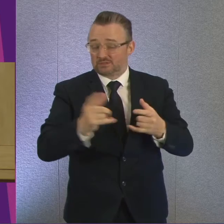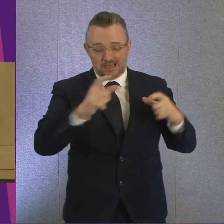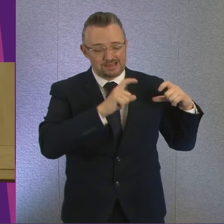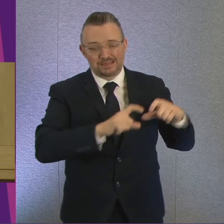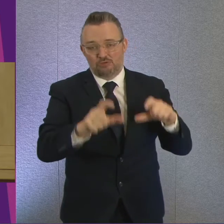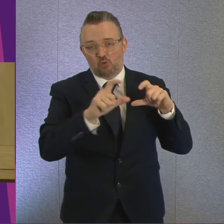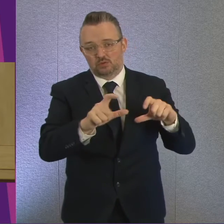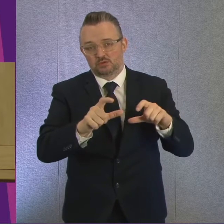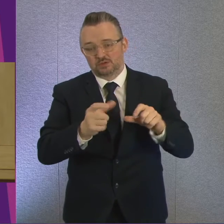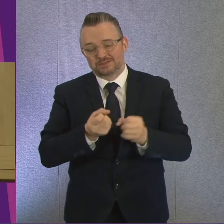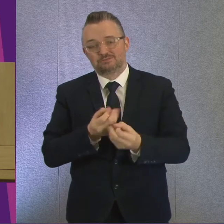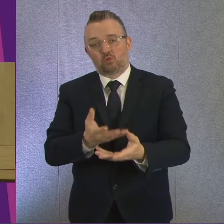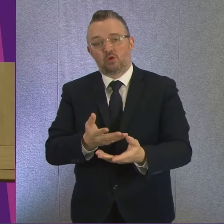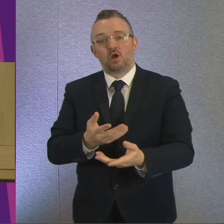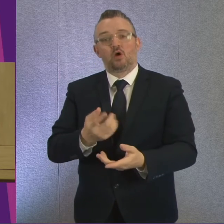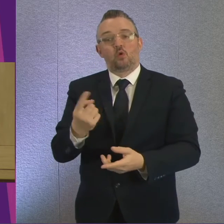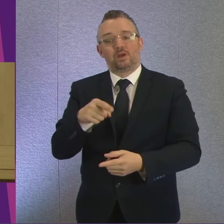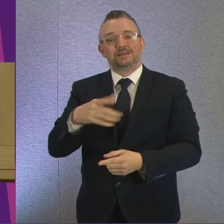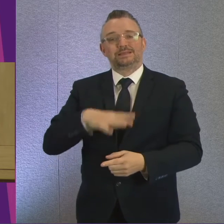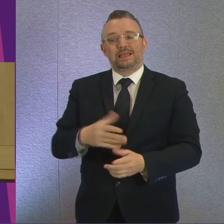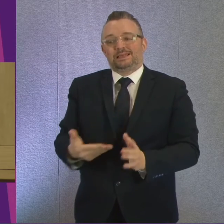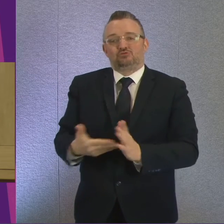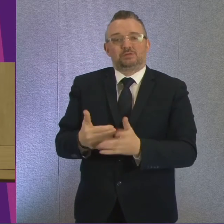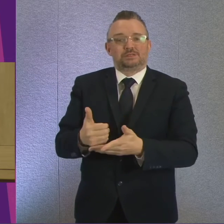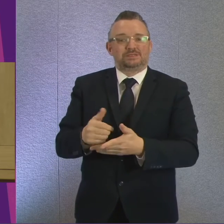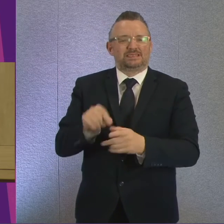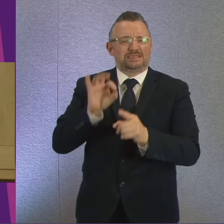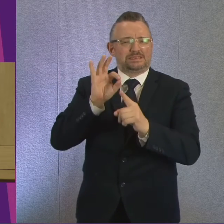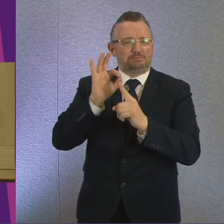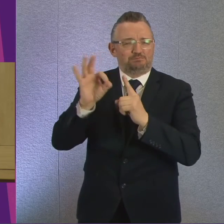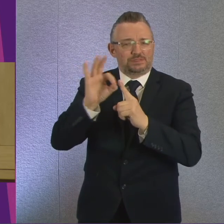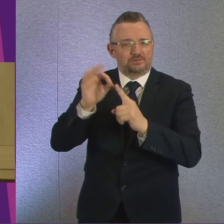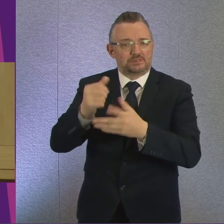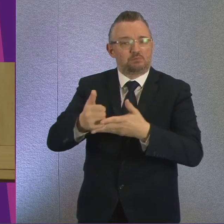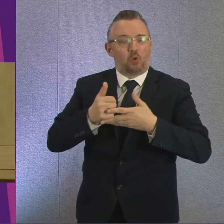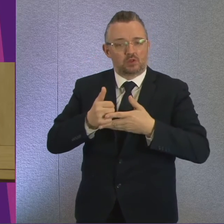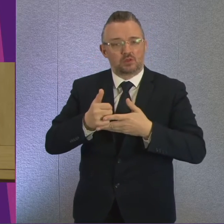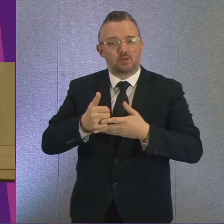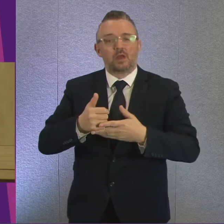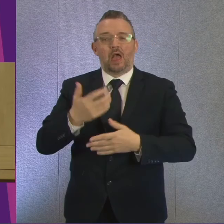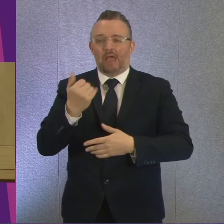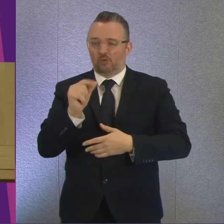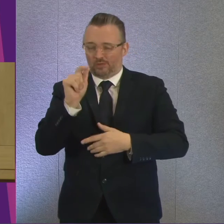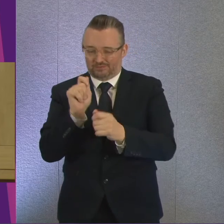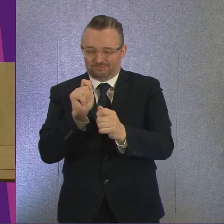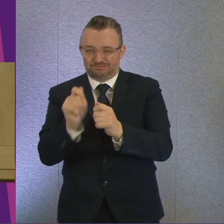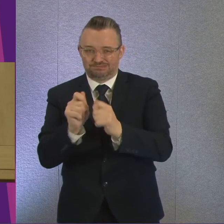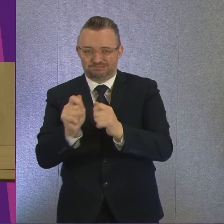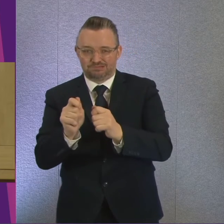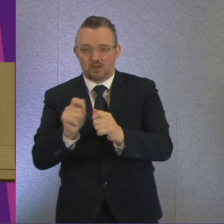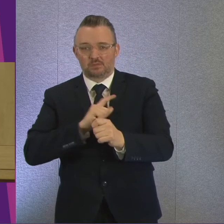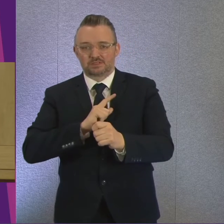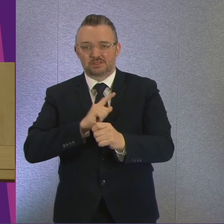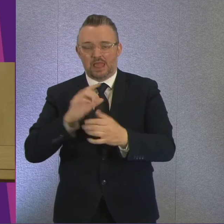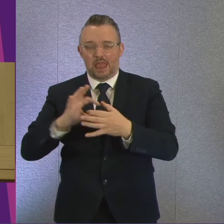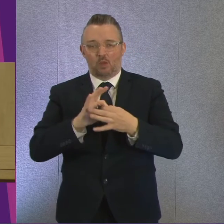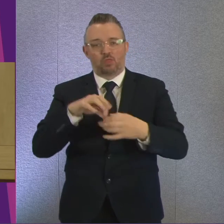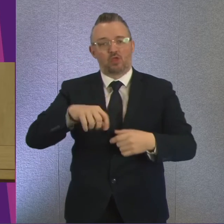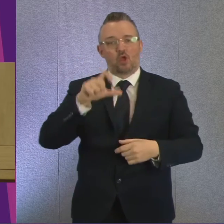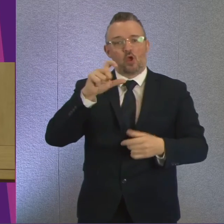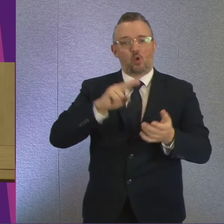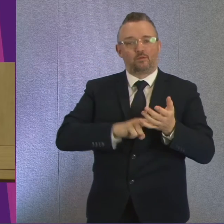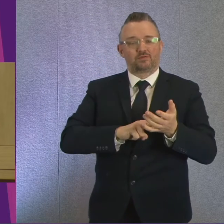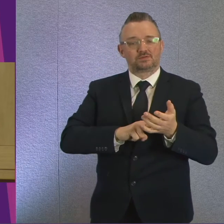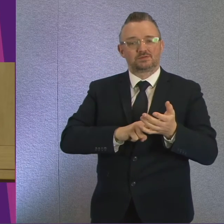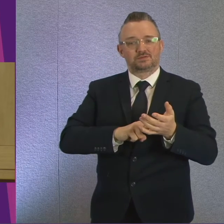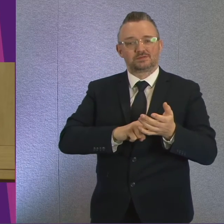young people in need of specialist support, although there will be some adjustments in how that is delivered to accommodate COVID restrictions.